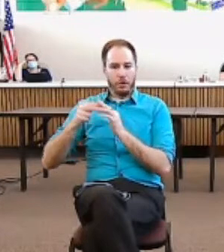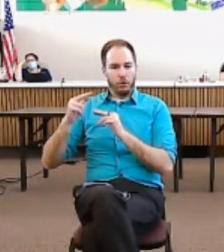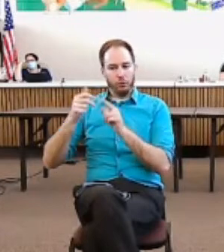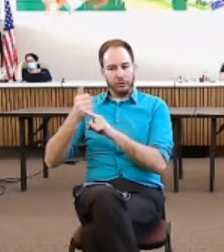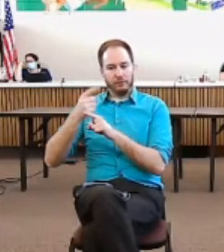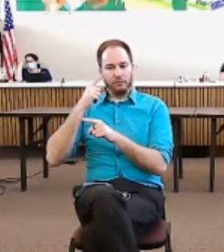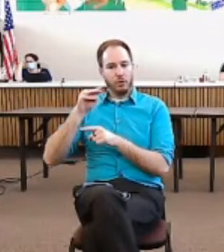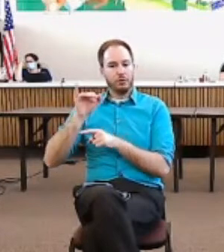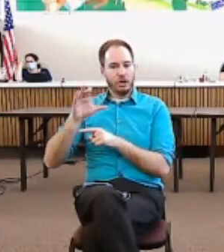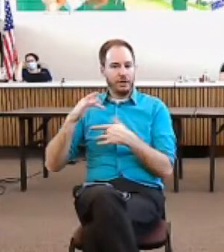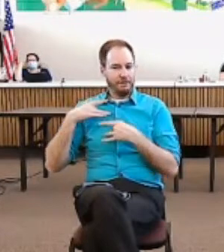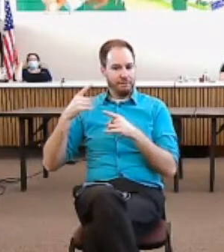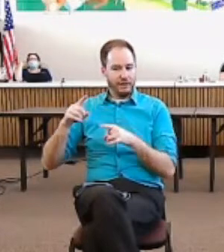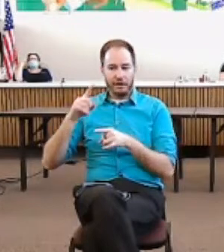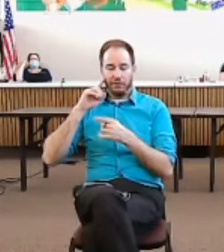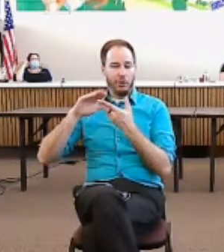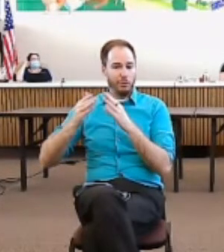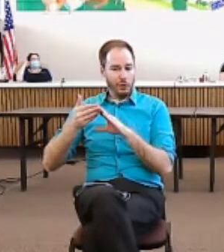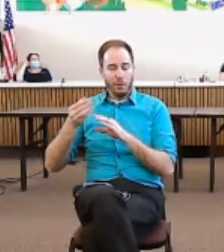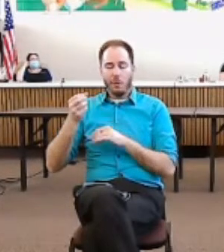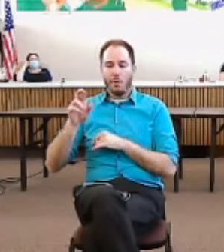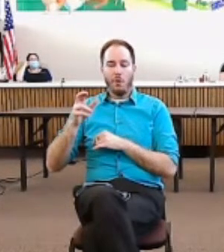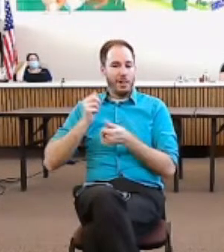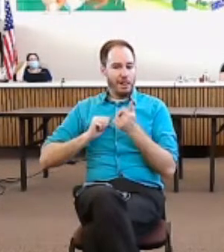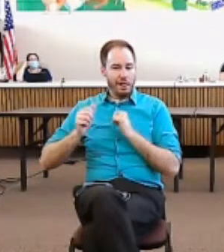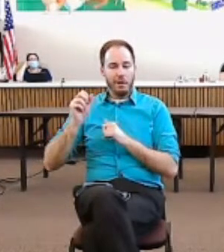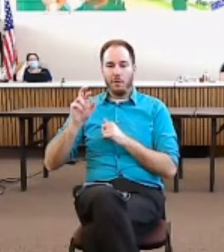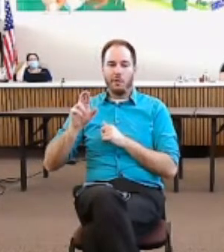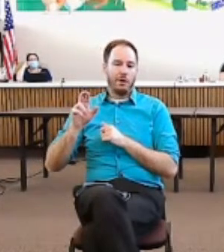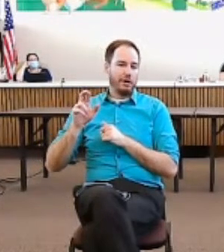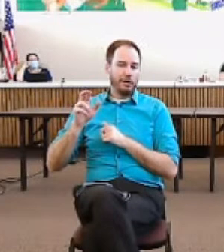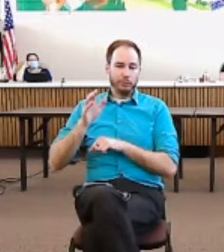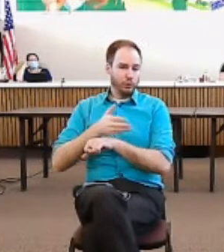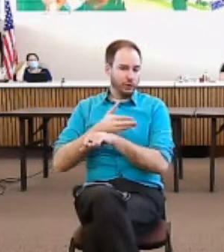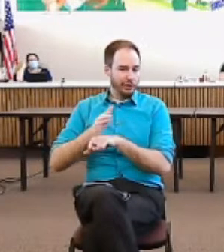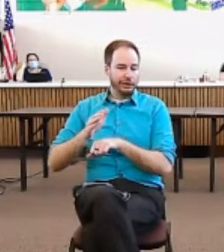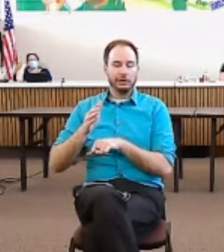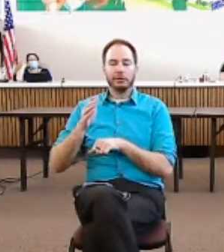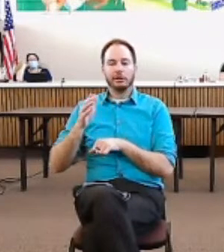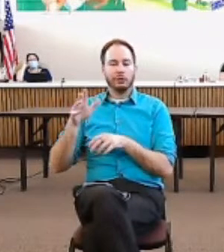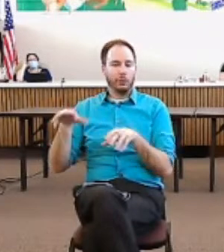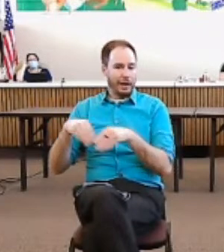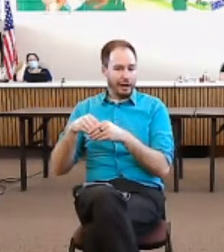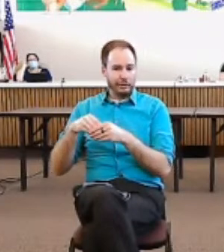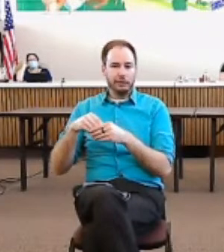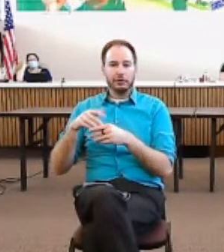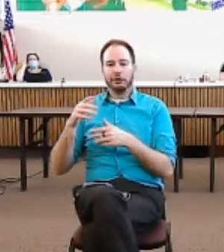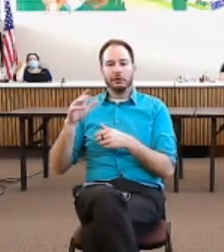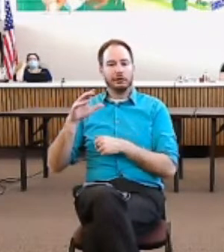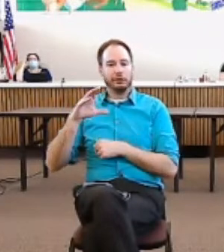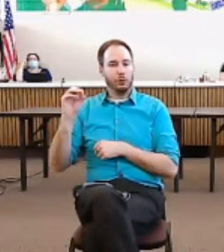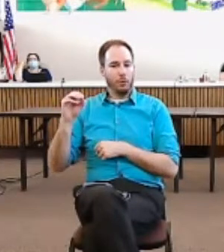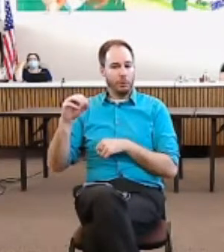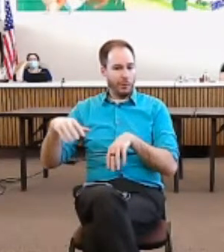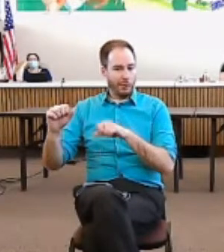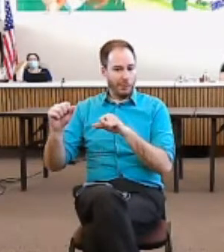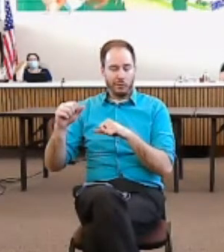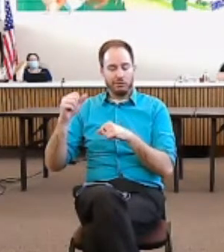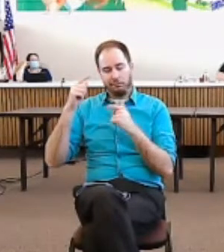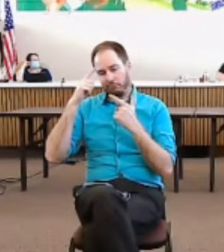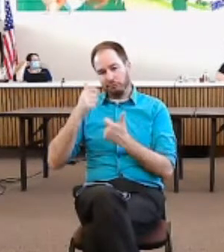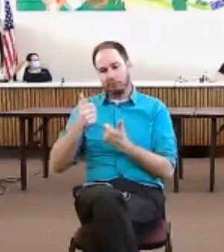Masonic events. It can be for community events, theater, music, weddings, corporate events, that type of thing.